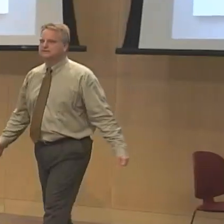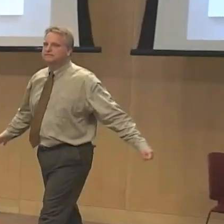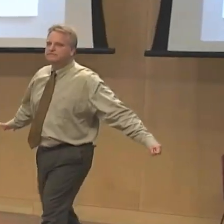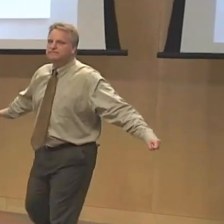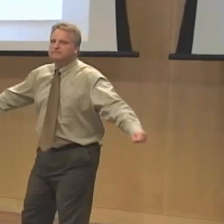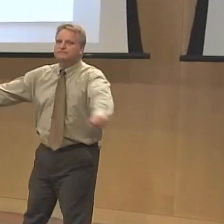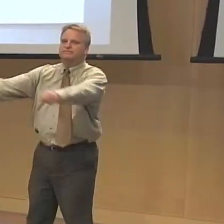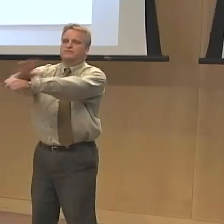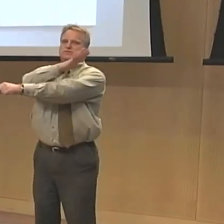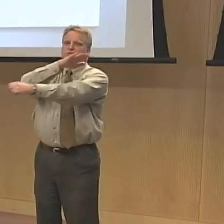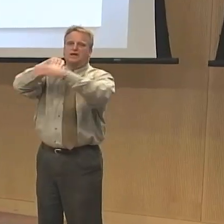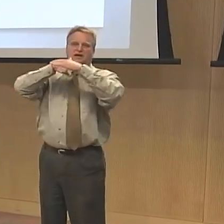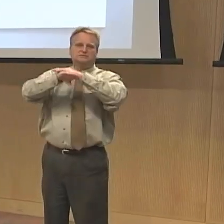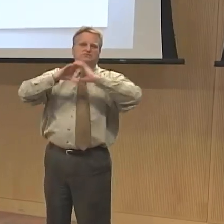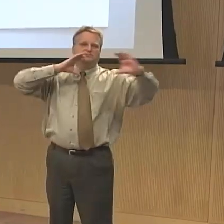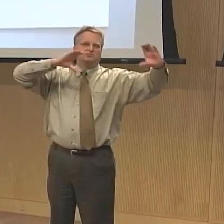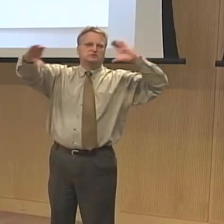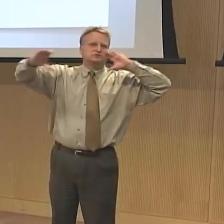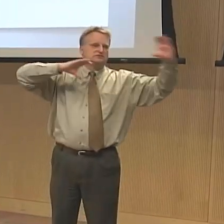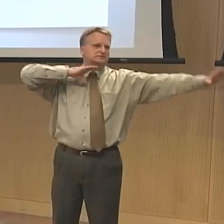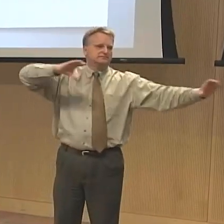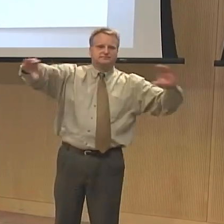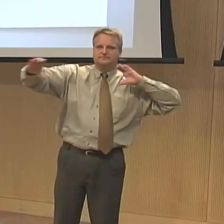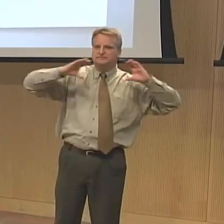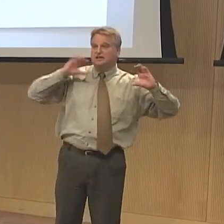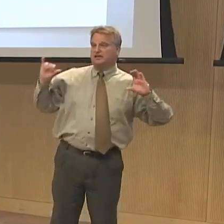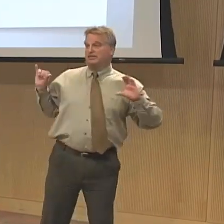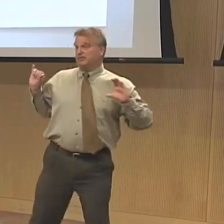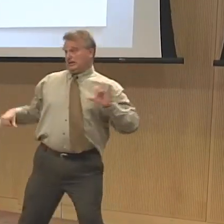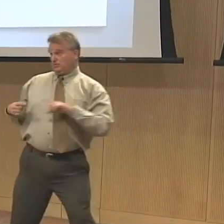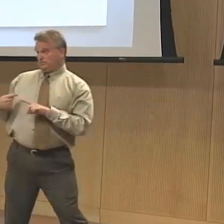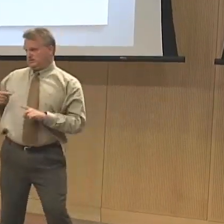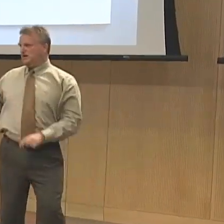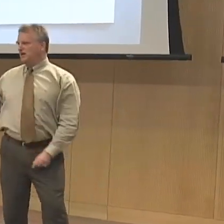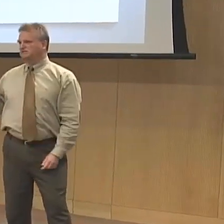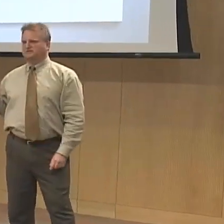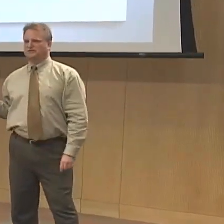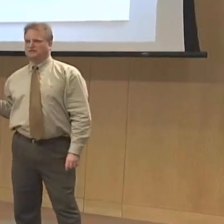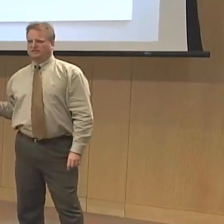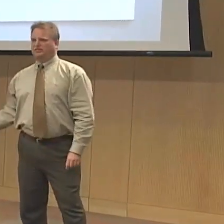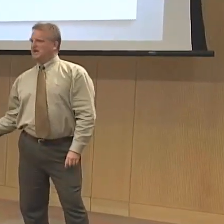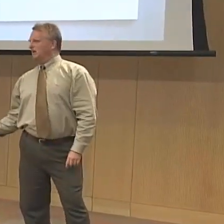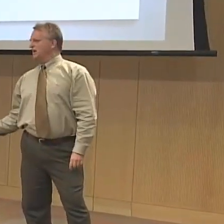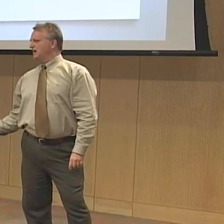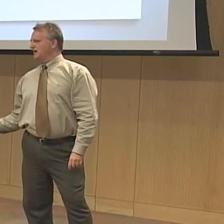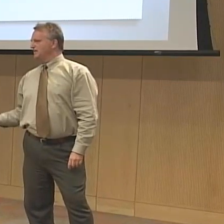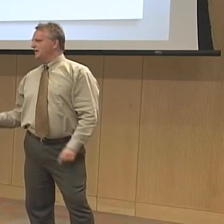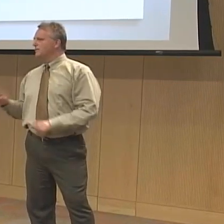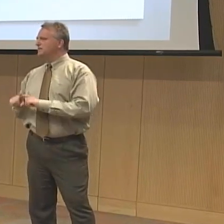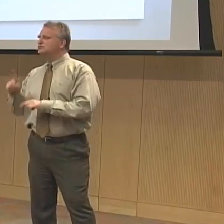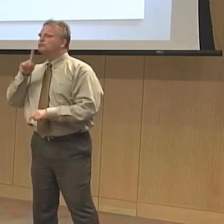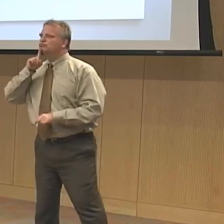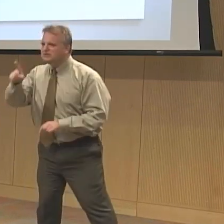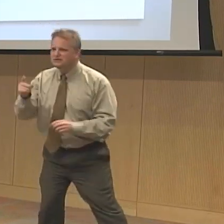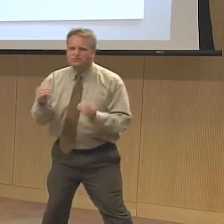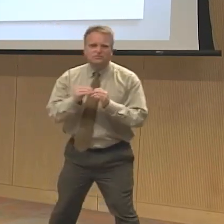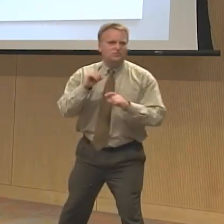Full access to communication is another key part. And for me, that means American Sign Language, ASL. But it's more